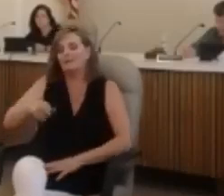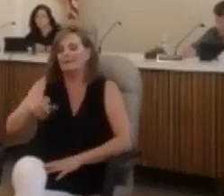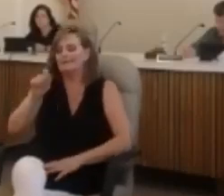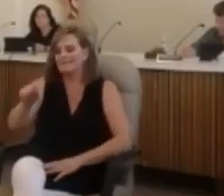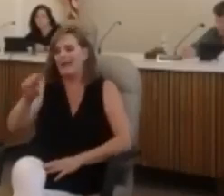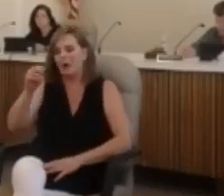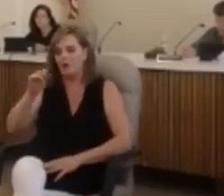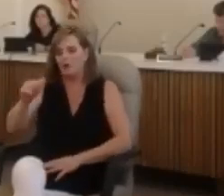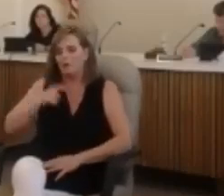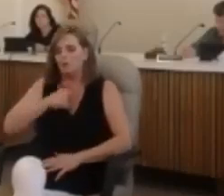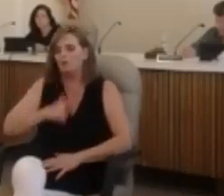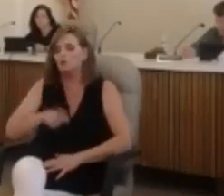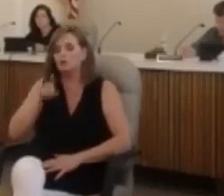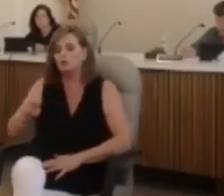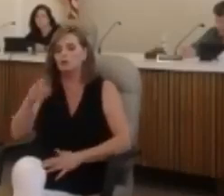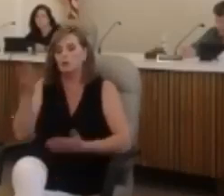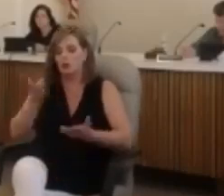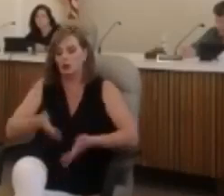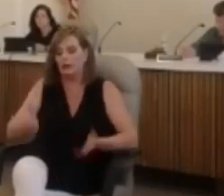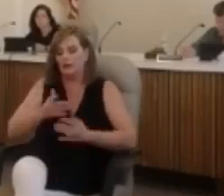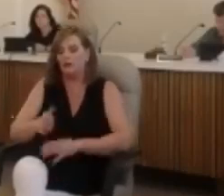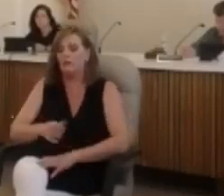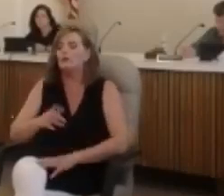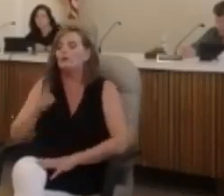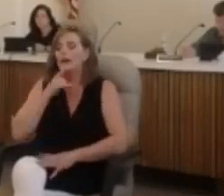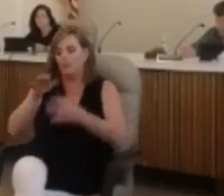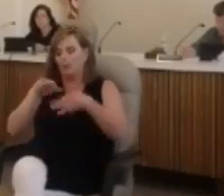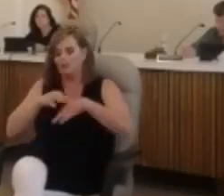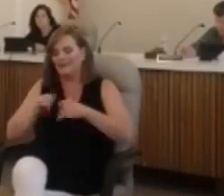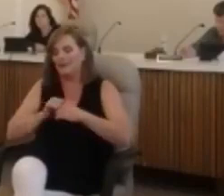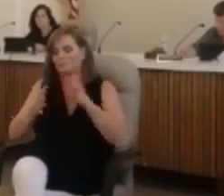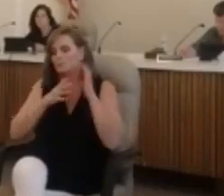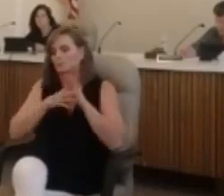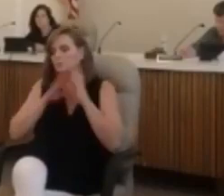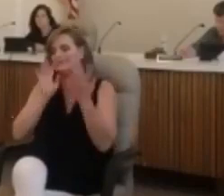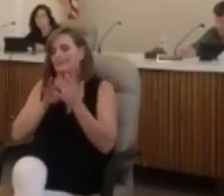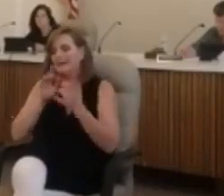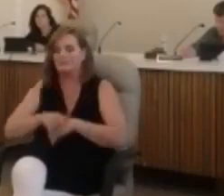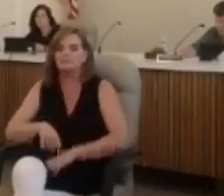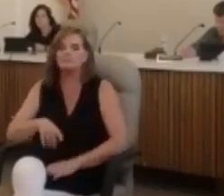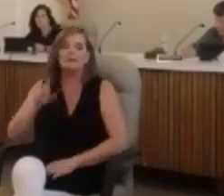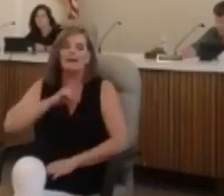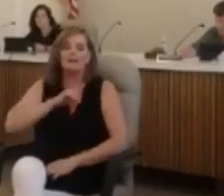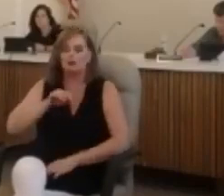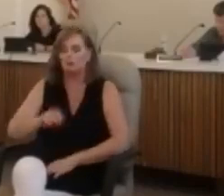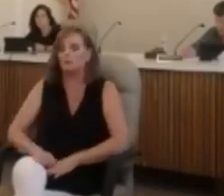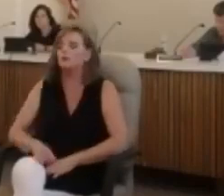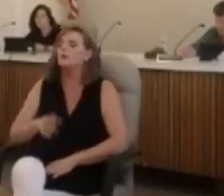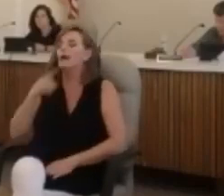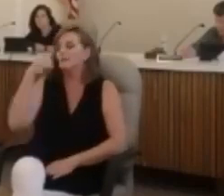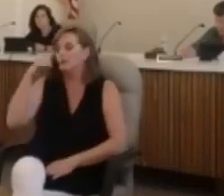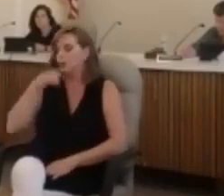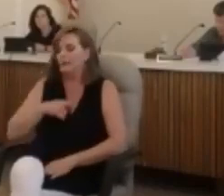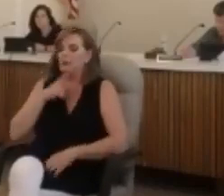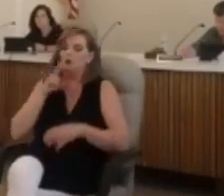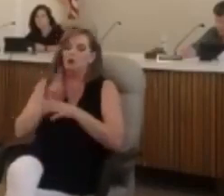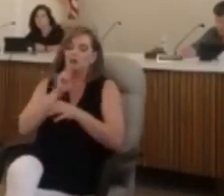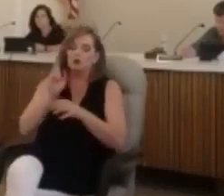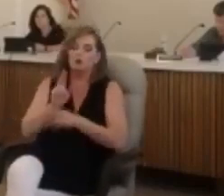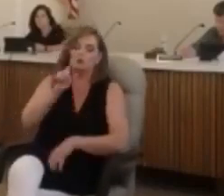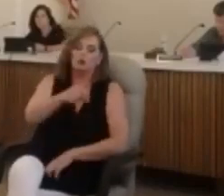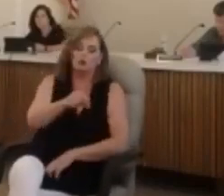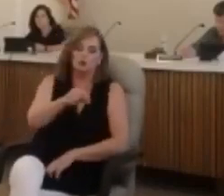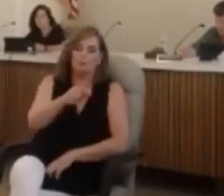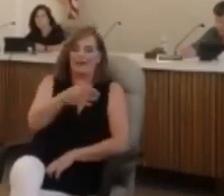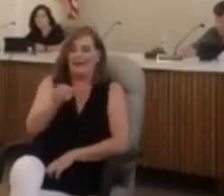henrietta.org/wishyouwerehere for detailed instructions on how to connect on Zoom. For the deaf or hard of hearing, please use the Q&A feature in Zoom.